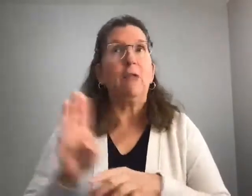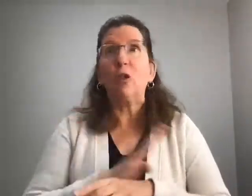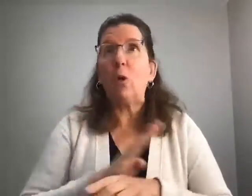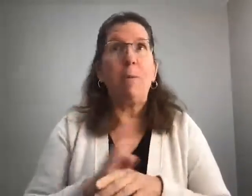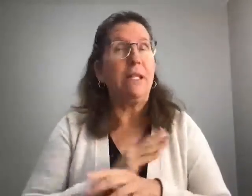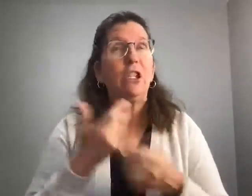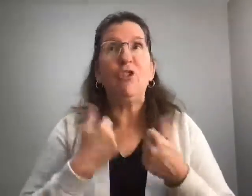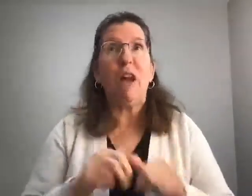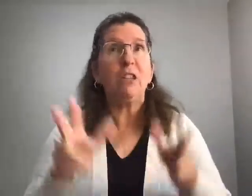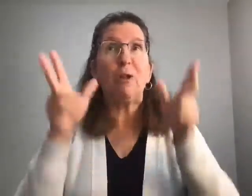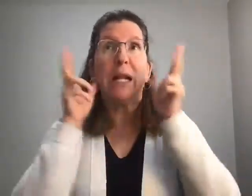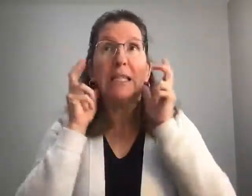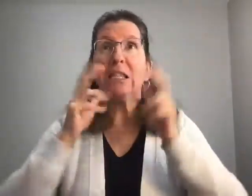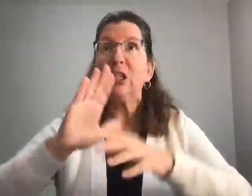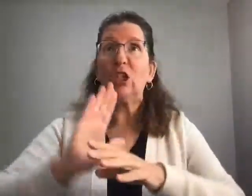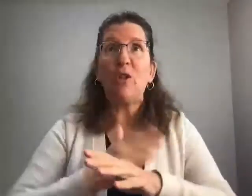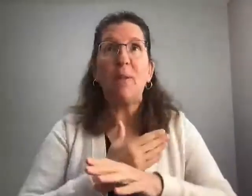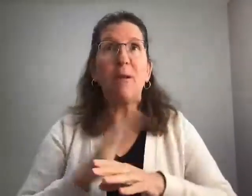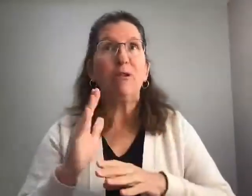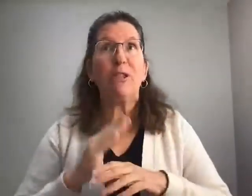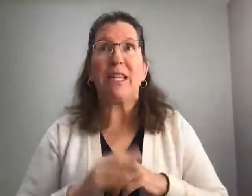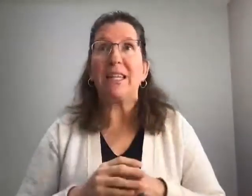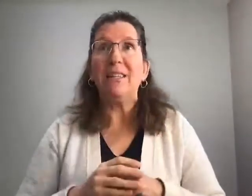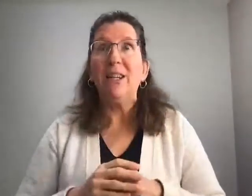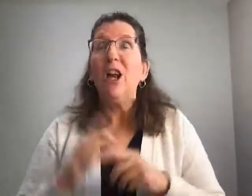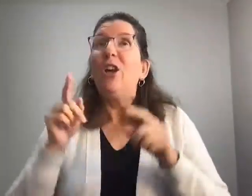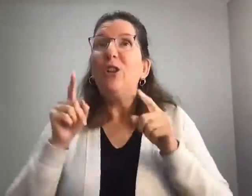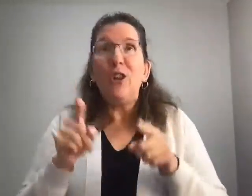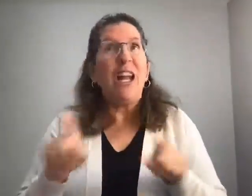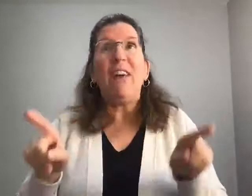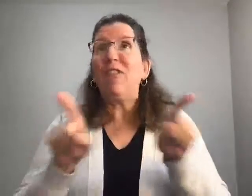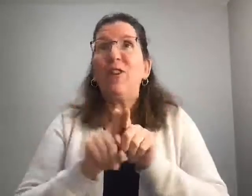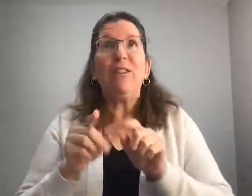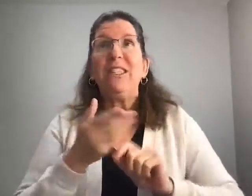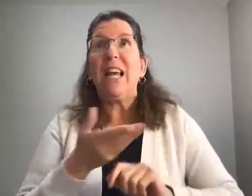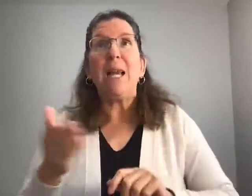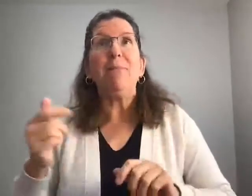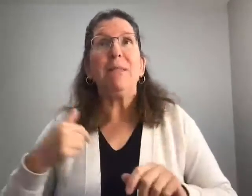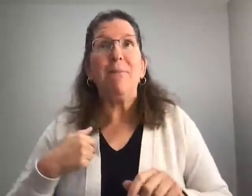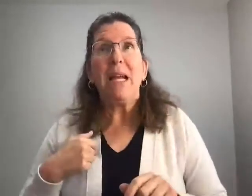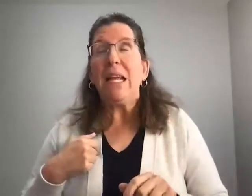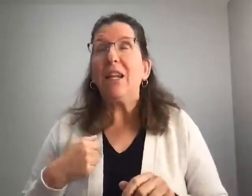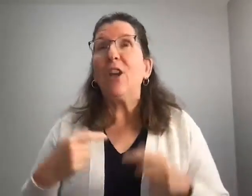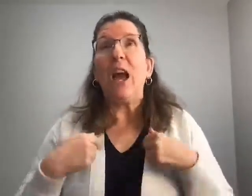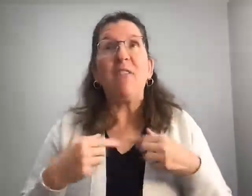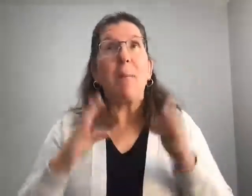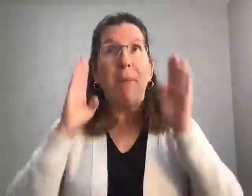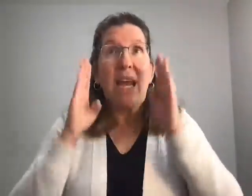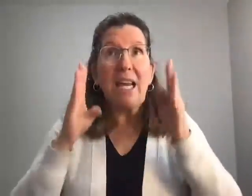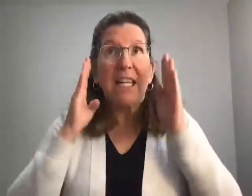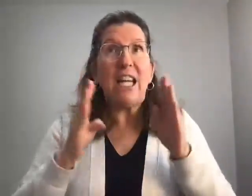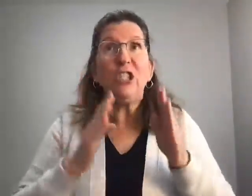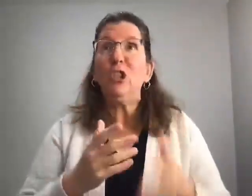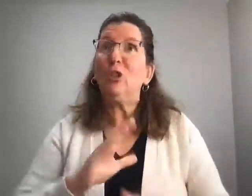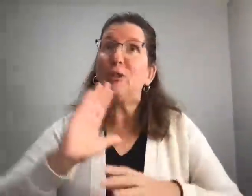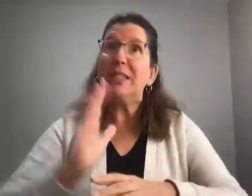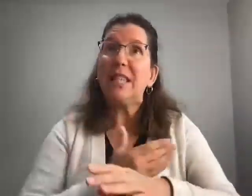so busy trying to listen to the music. You're going to have to do the same with me. You have to pay attention to